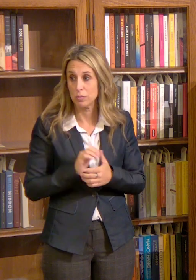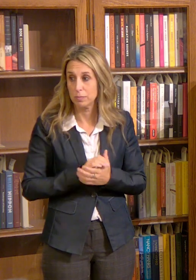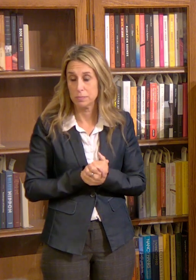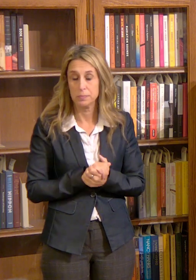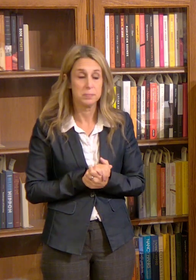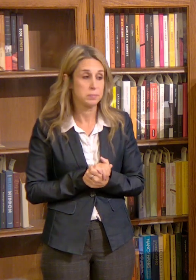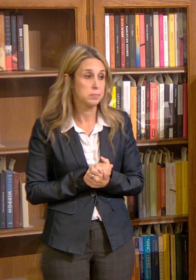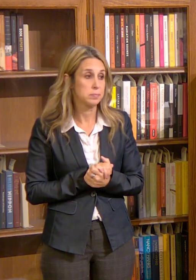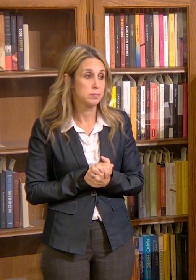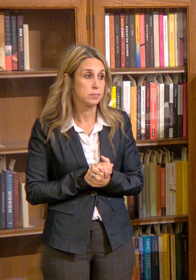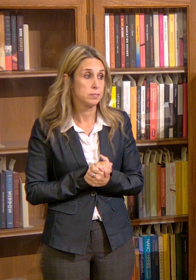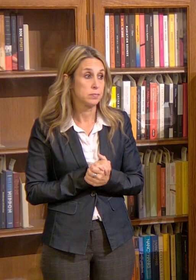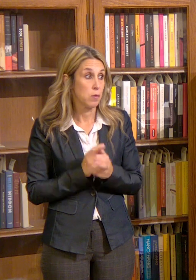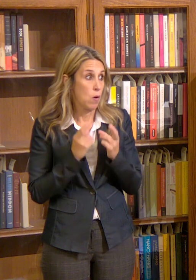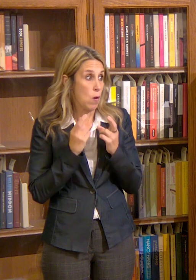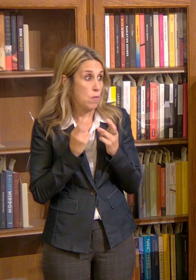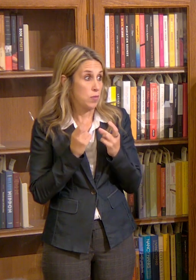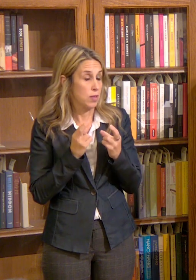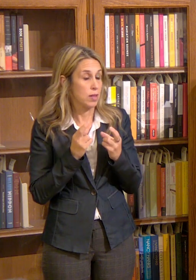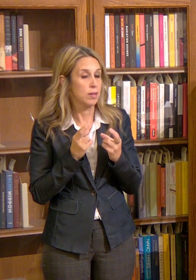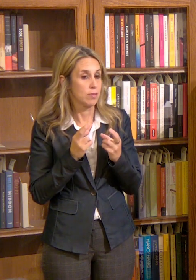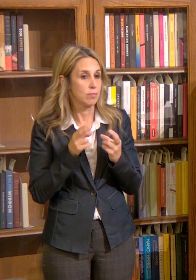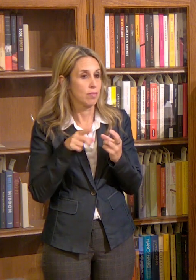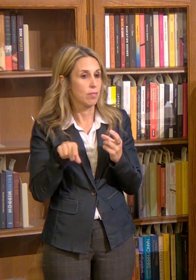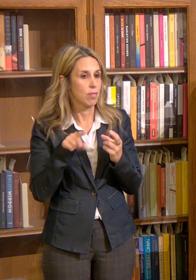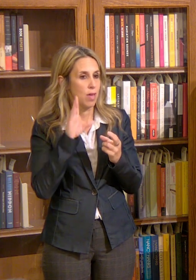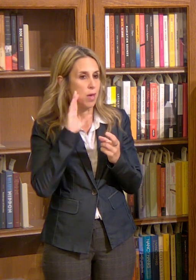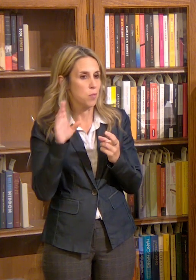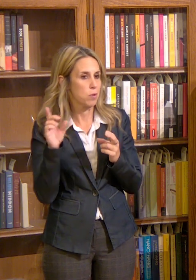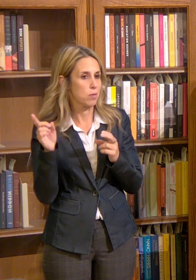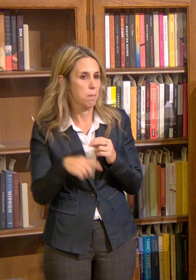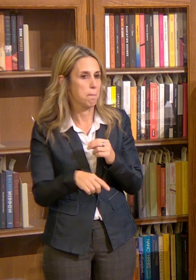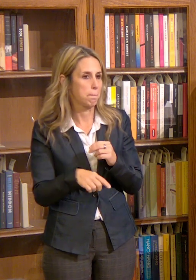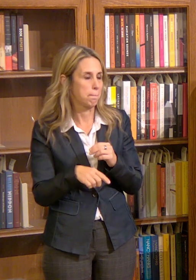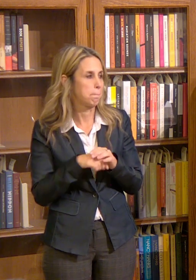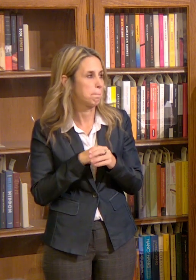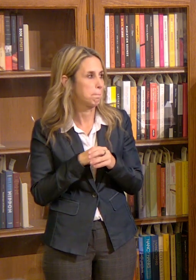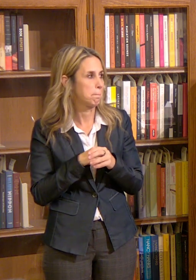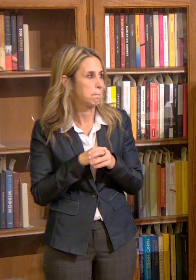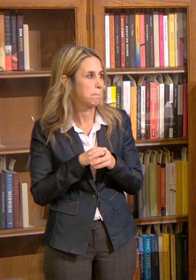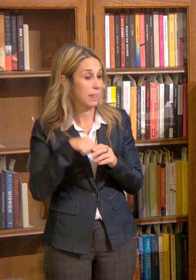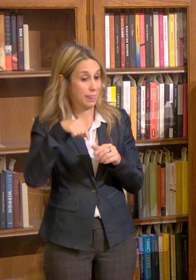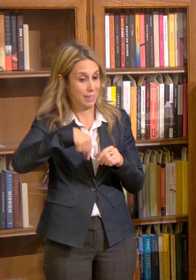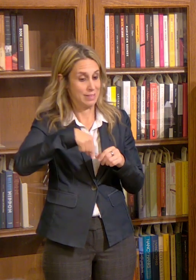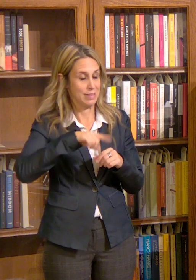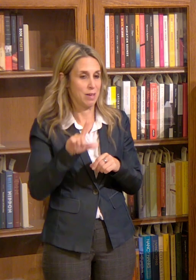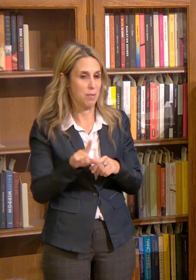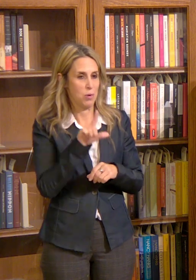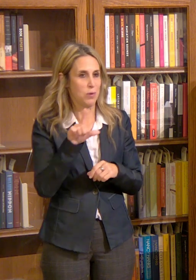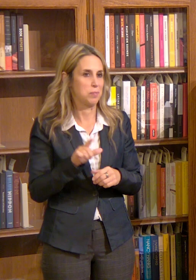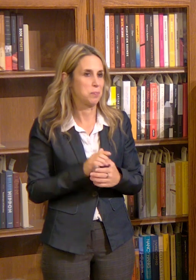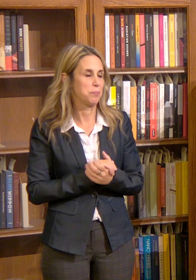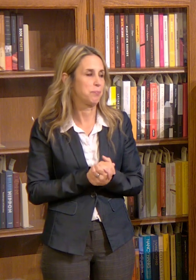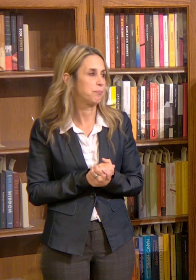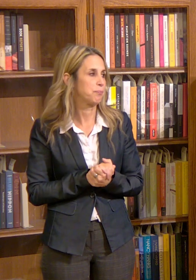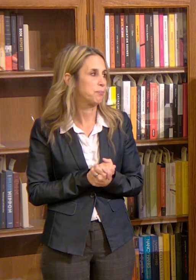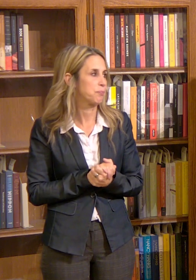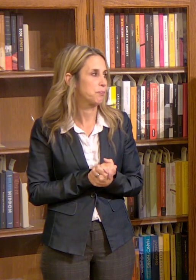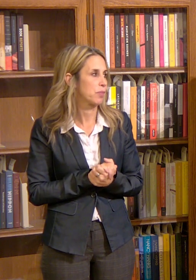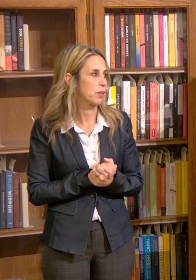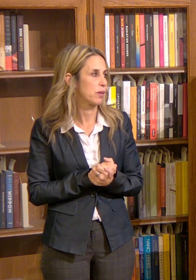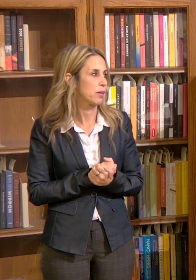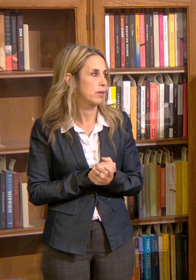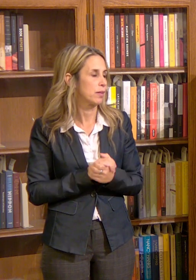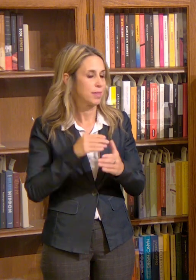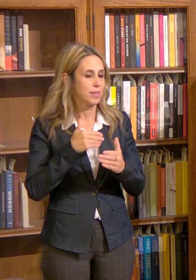Duke and hopefully they will make their way to this Library the next